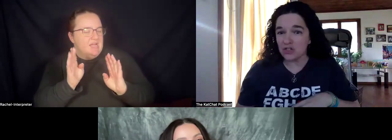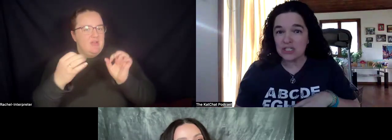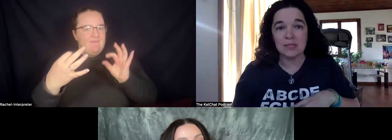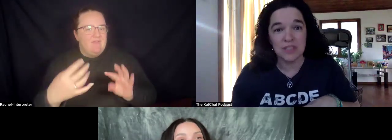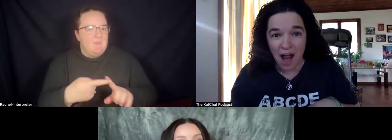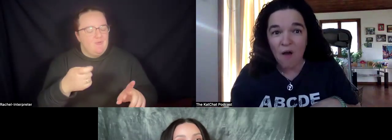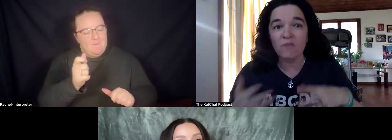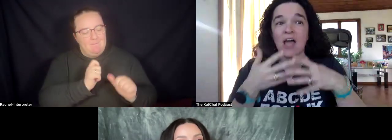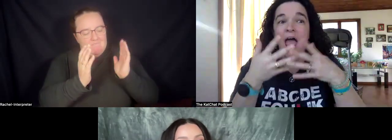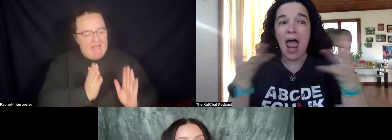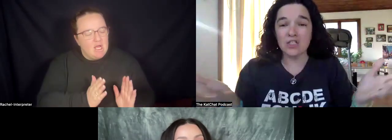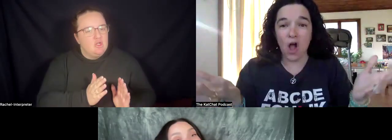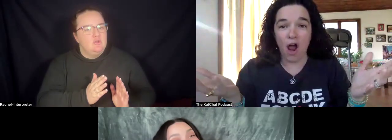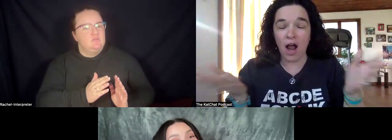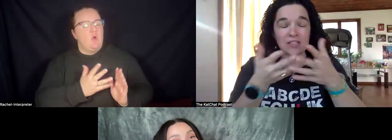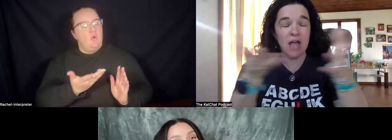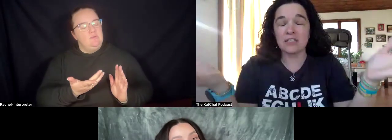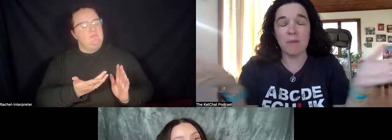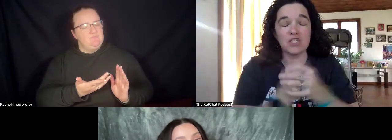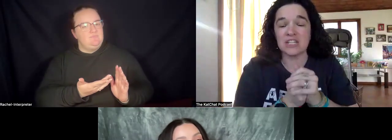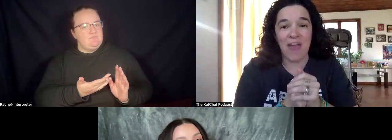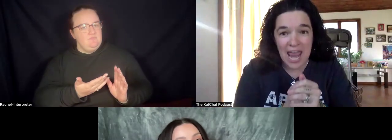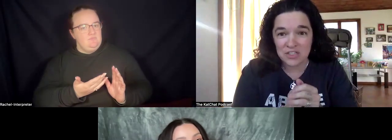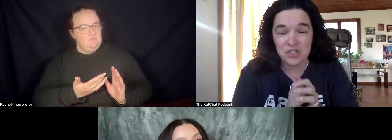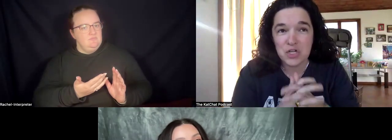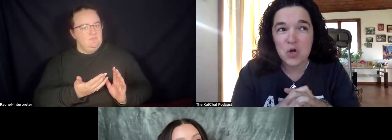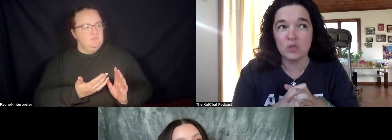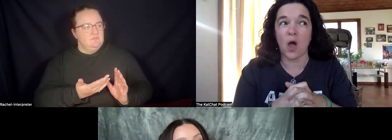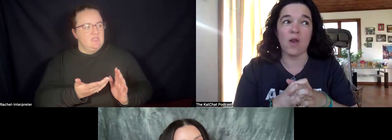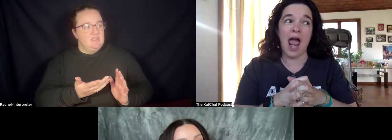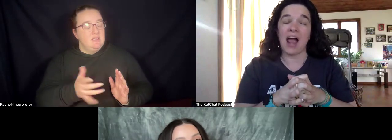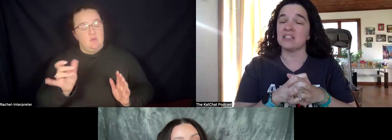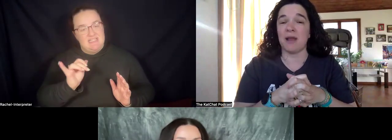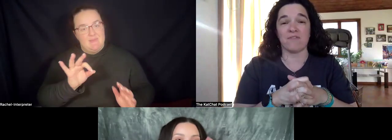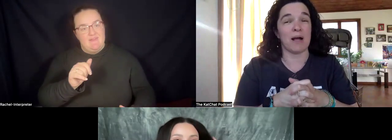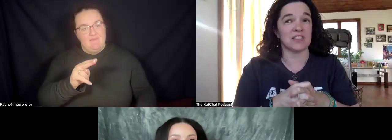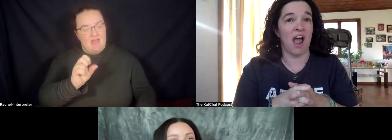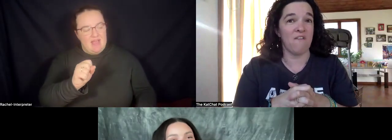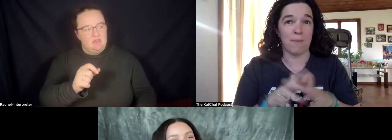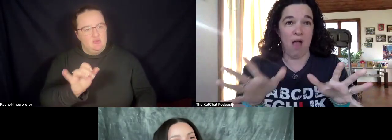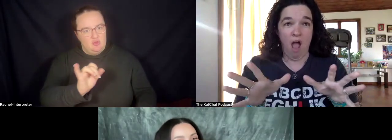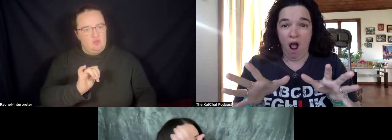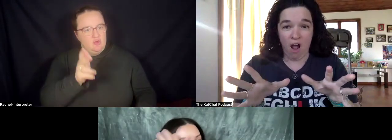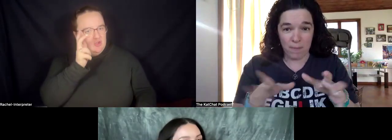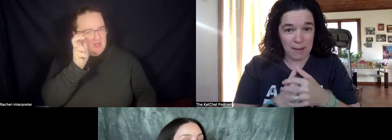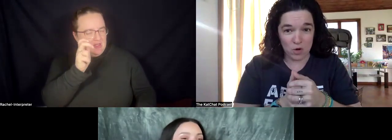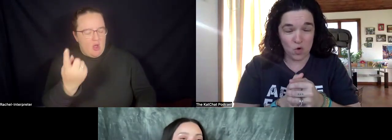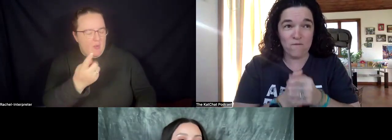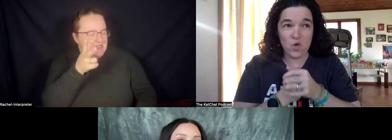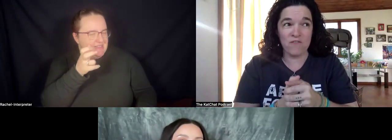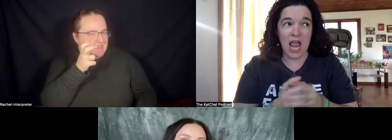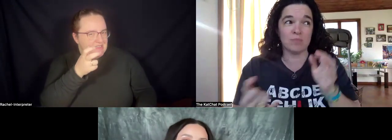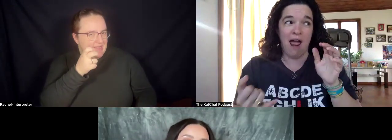the actors themselves, as long Yeah. as much as the band too. So yeah, I could speak for Yeah. myself. I mean, the